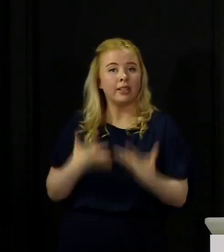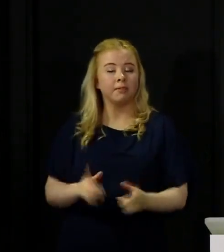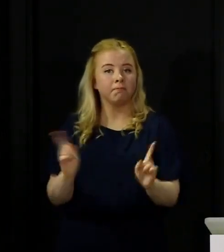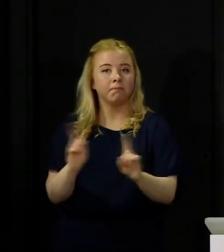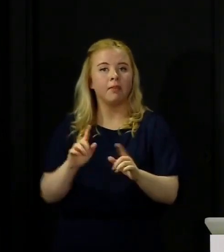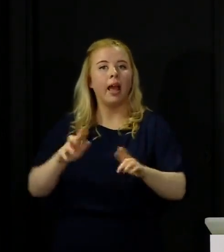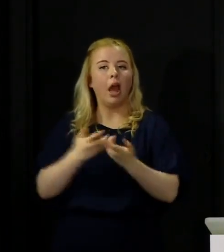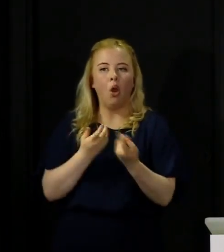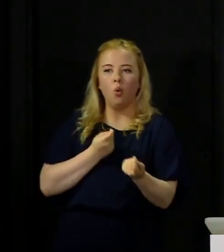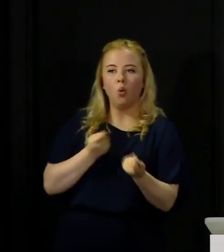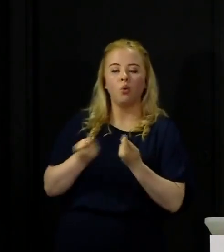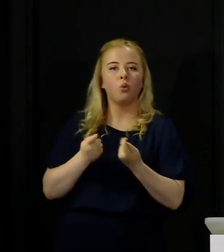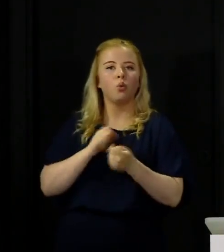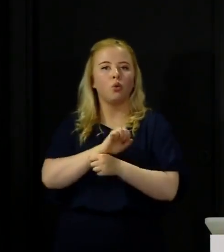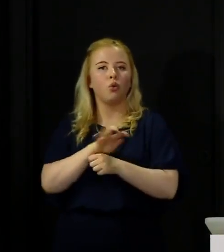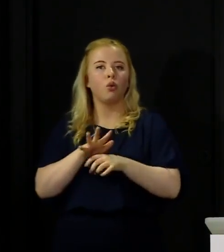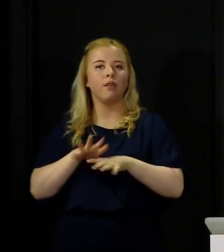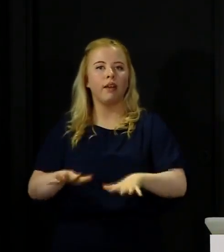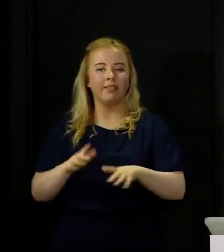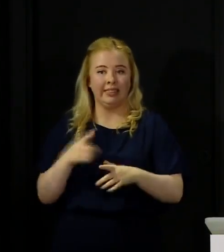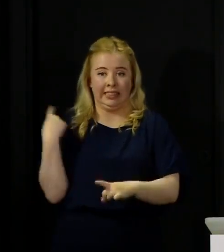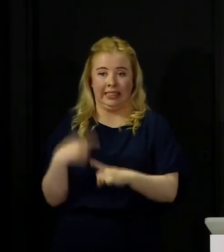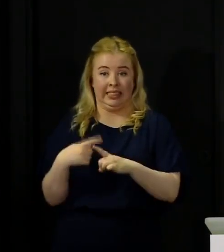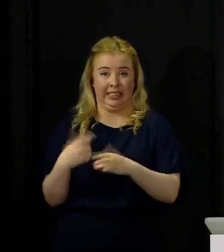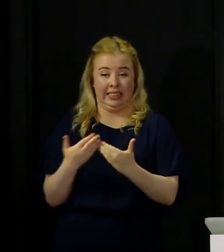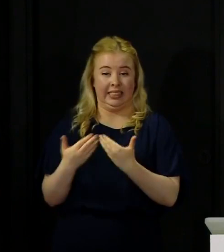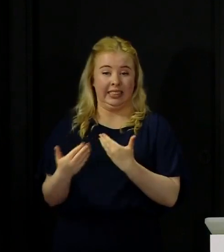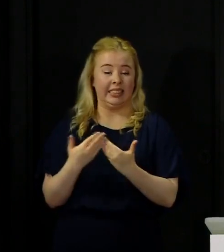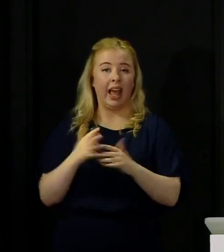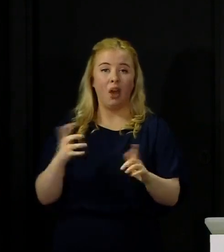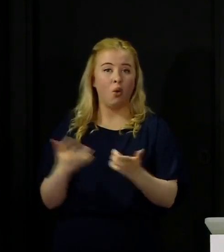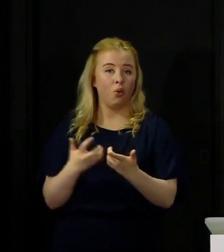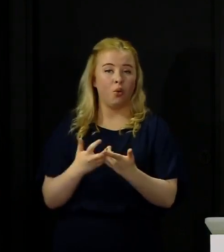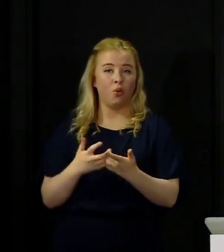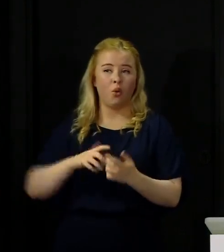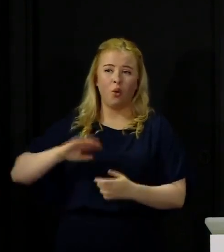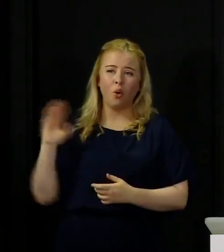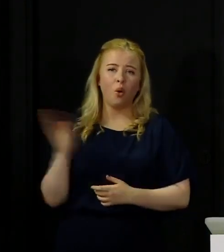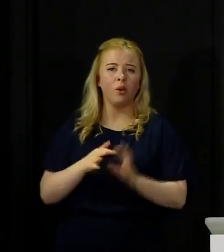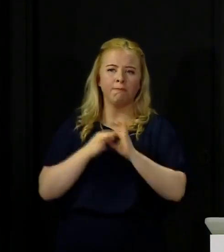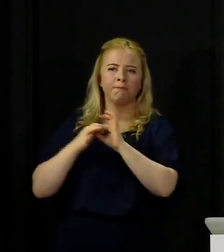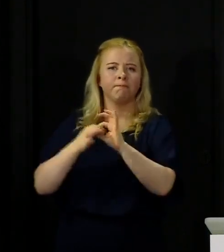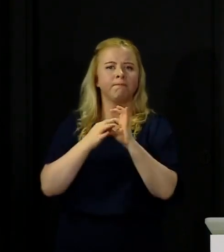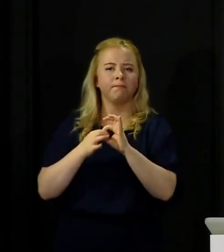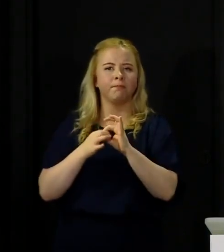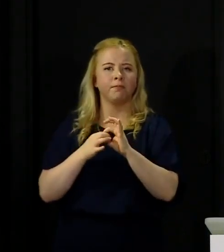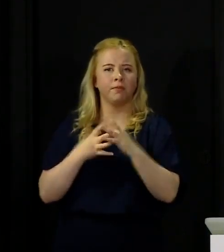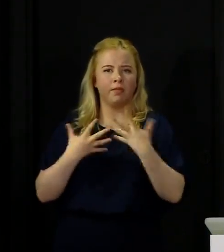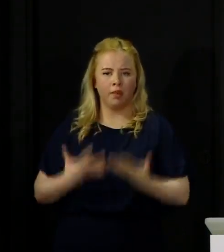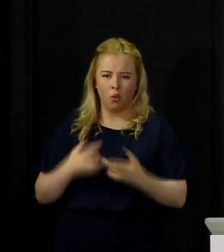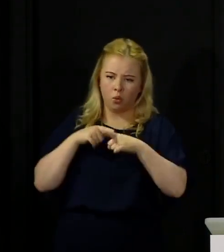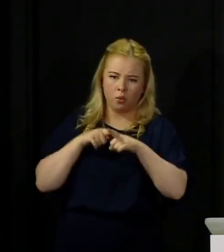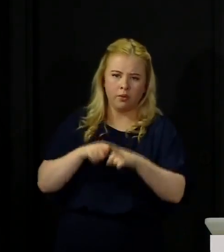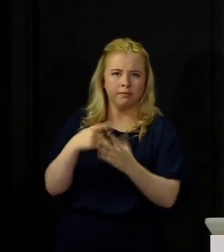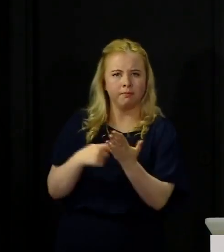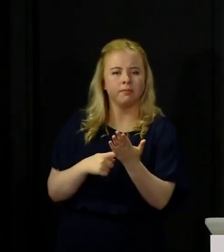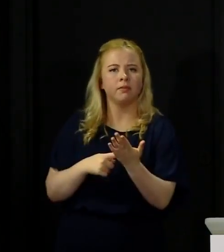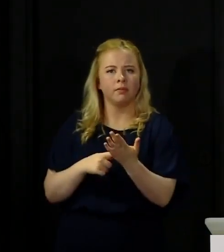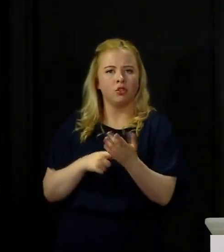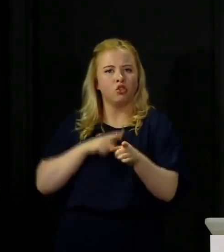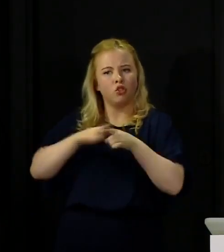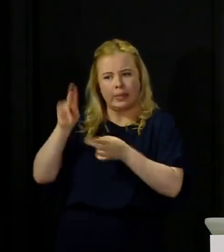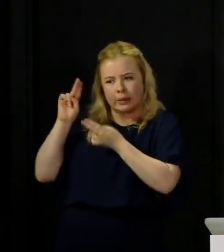how we deal with this virus in the immediate sense, and we're all collectively hitting it on the head and hammering